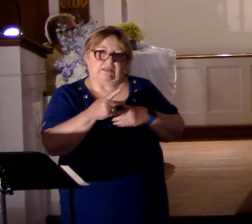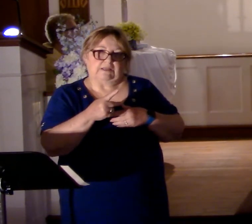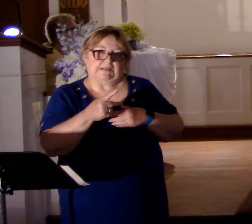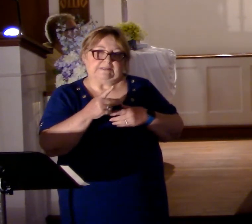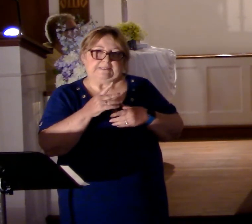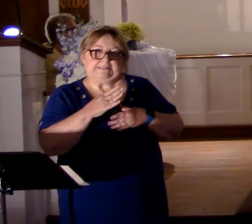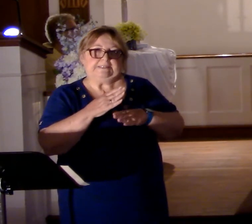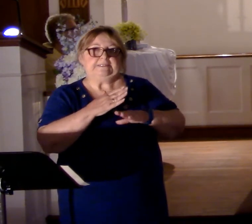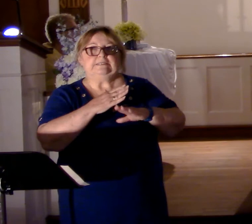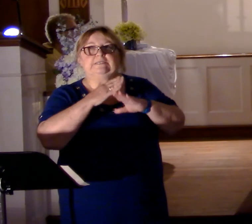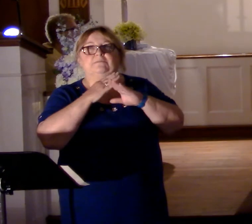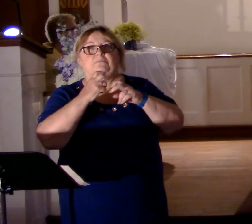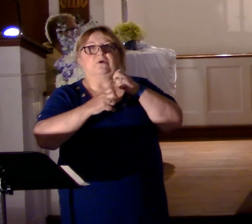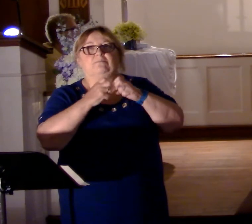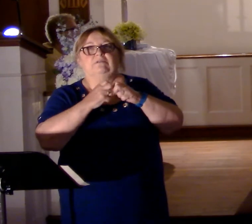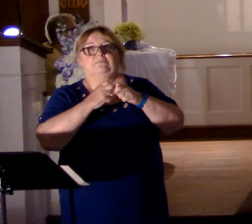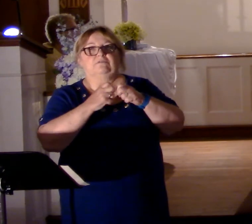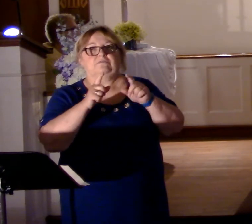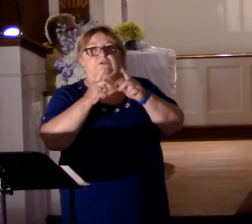of duplicity.